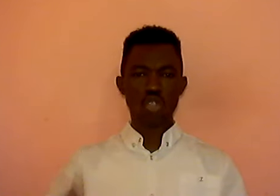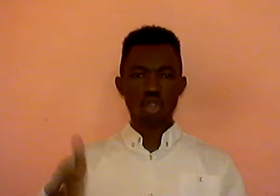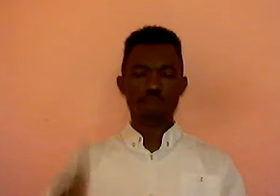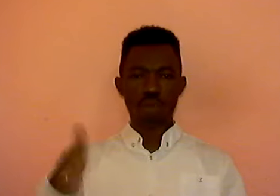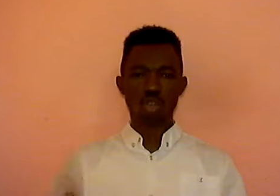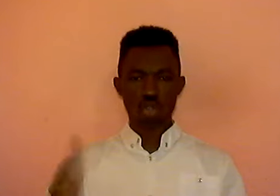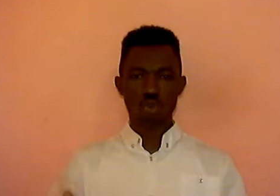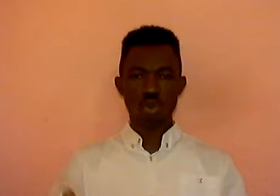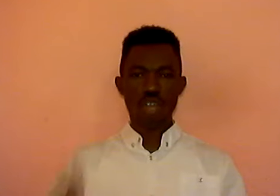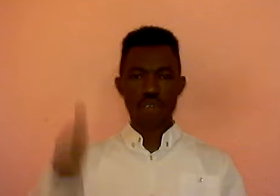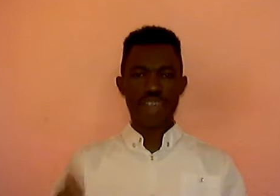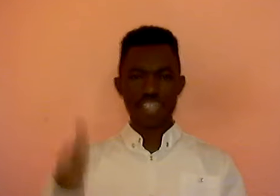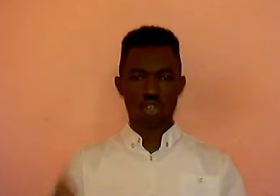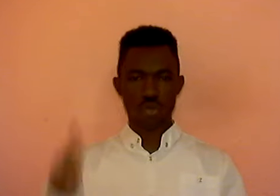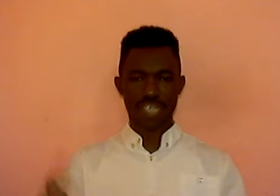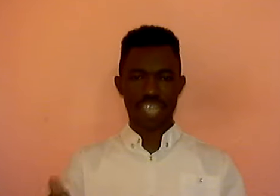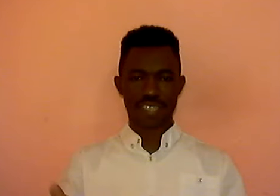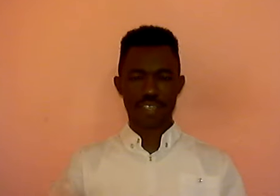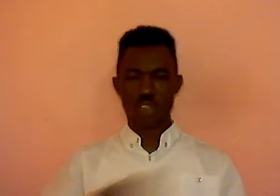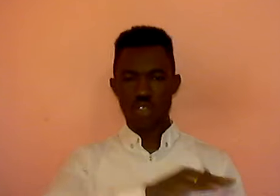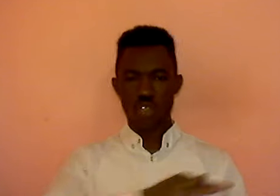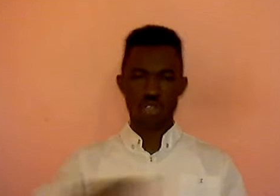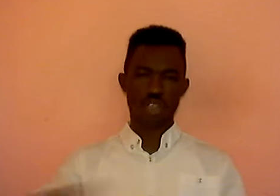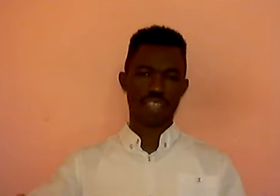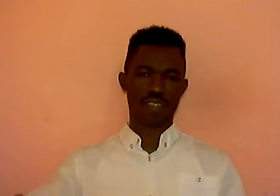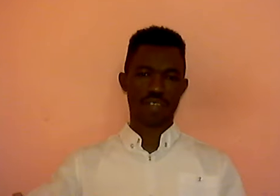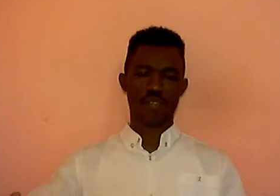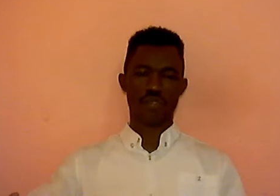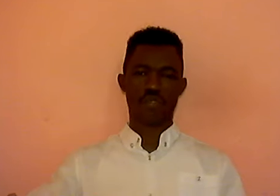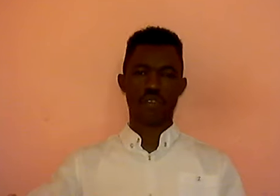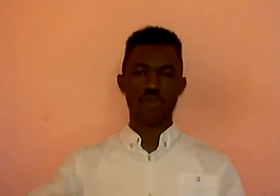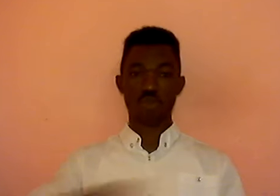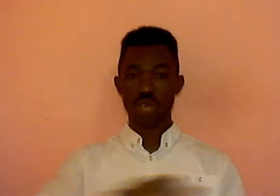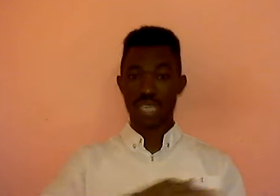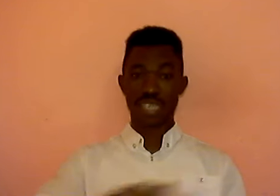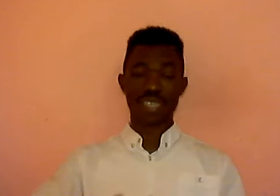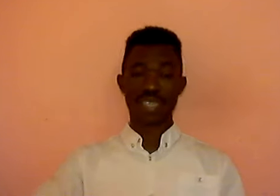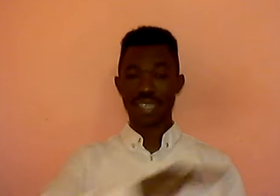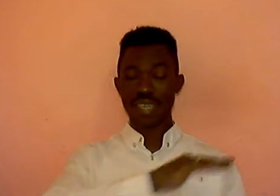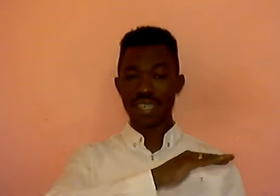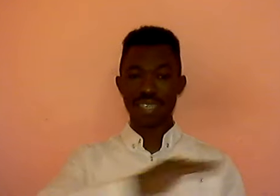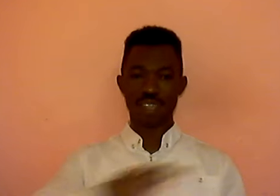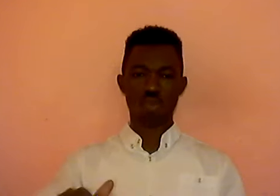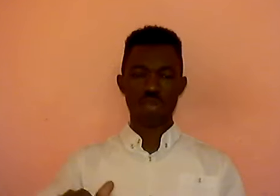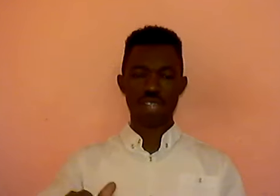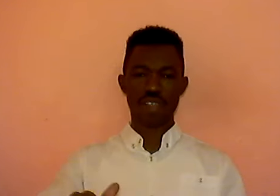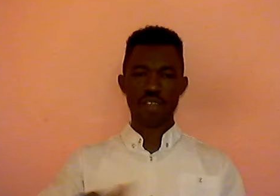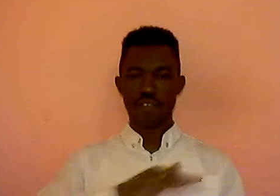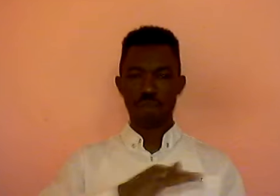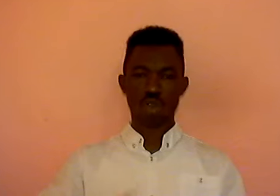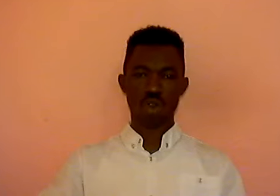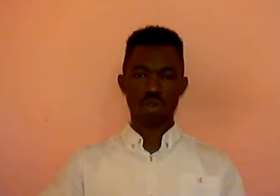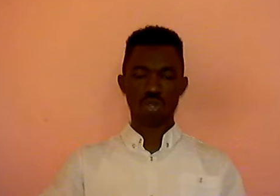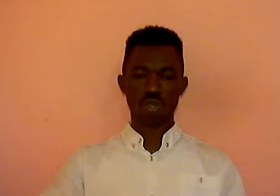not pursue righteousness, nothing for you. This is the decree from God